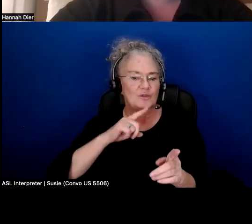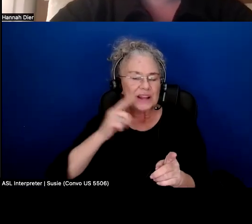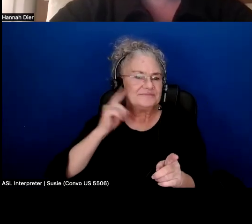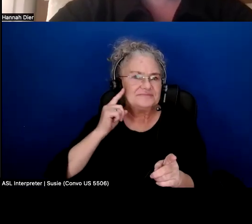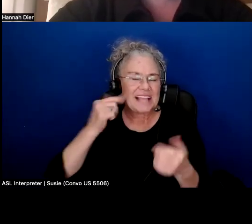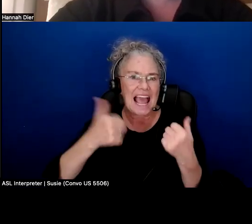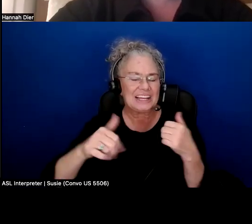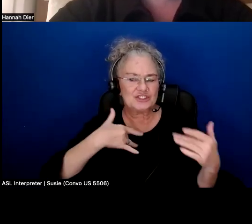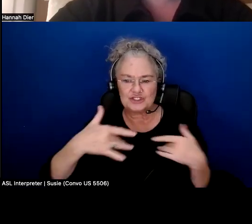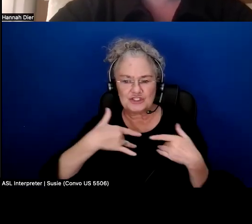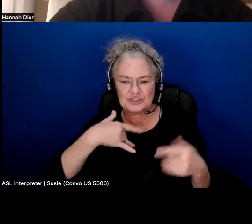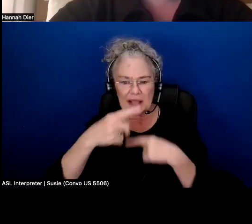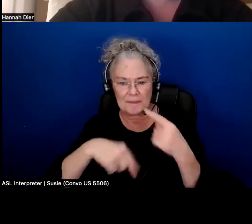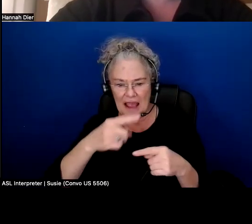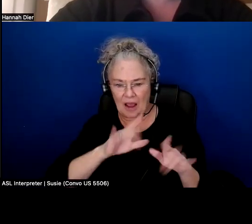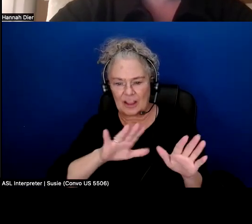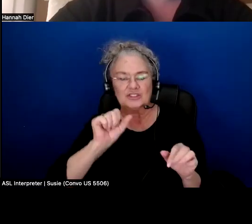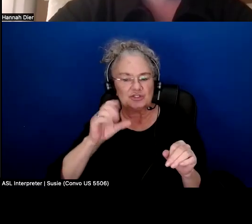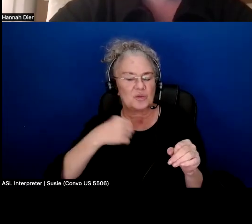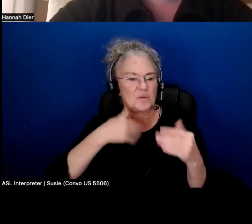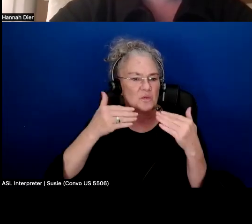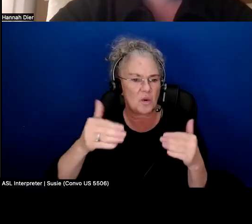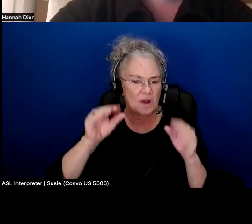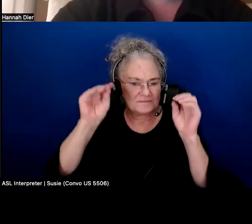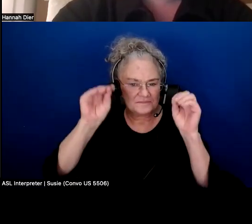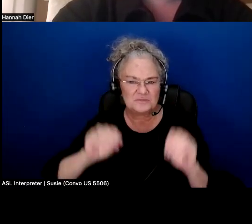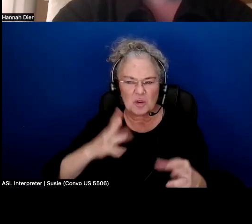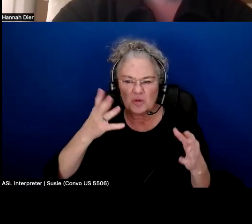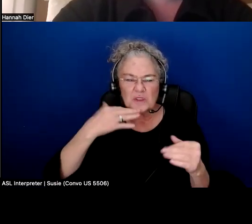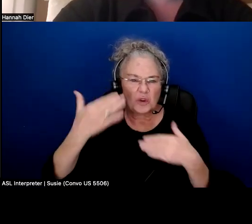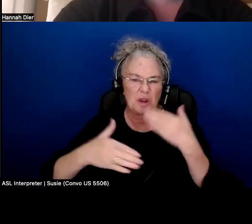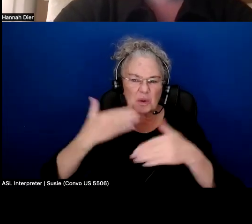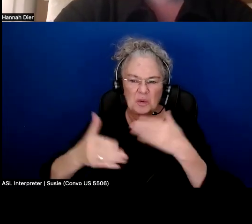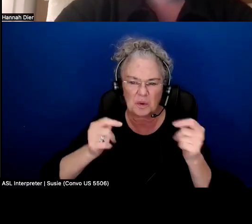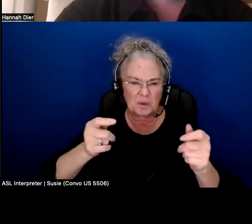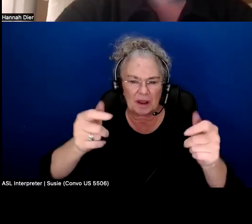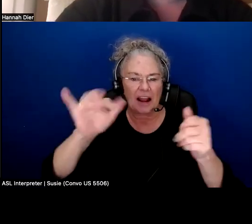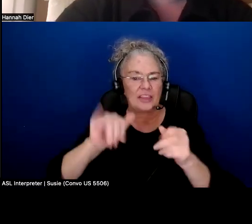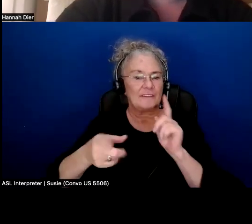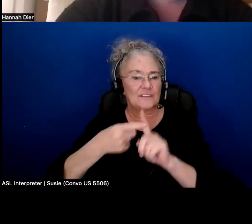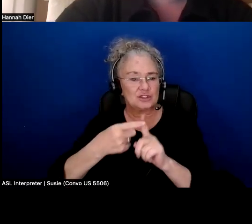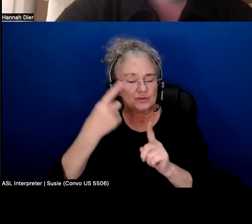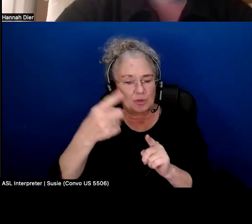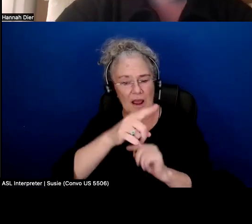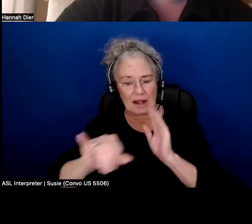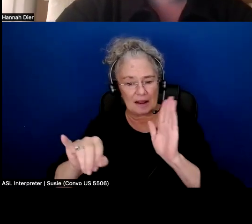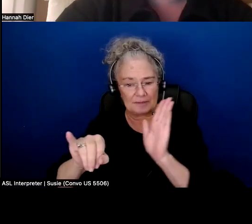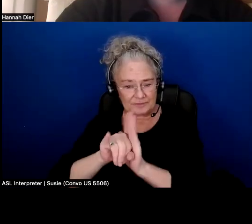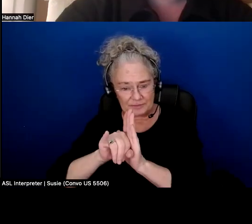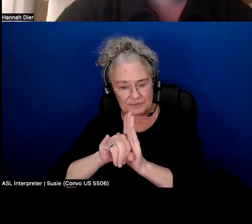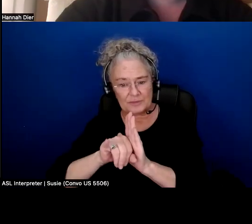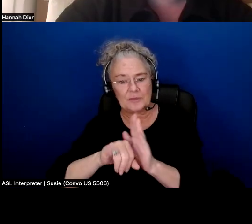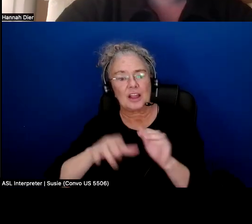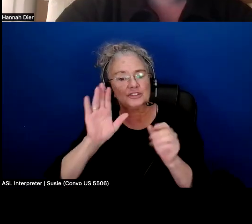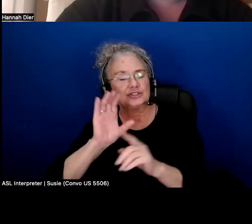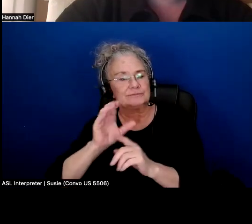concerns about, so I'm going to move pretty quickly through them. The first one identifies circumstances under which the